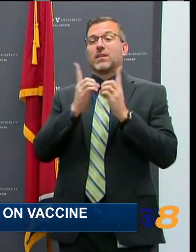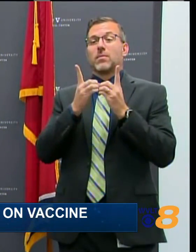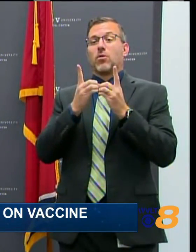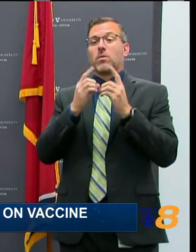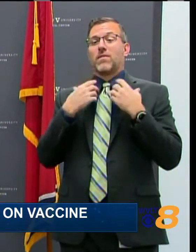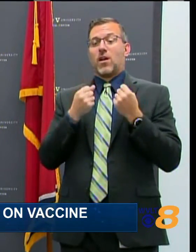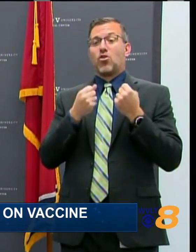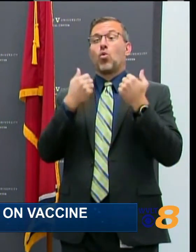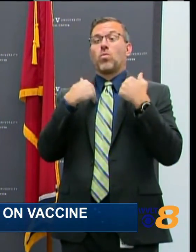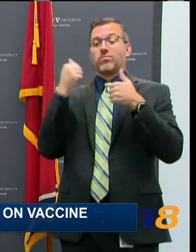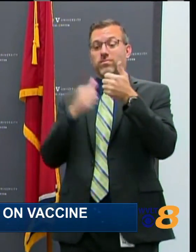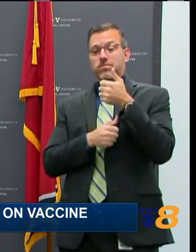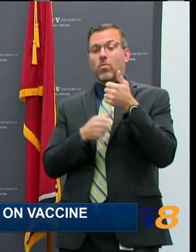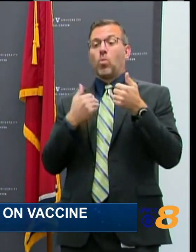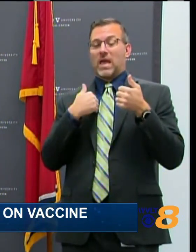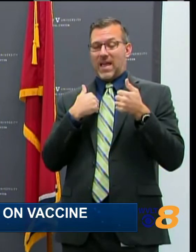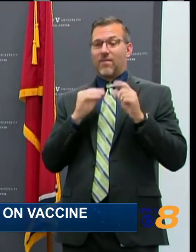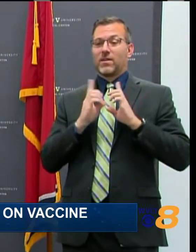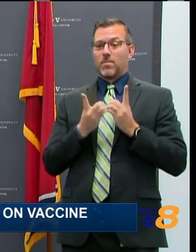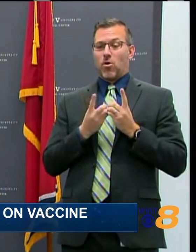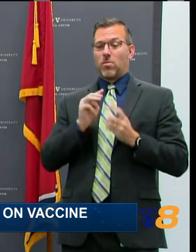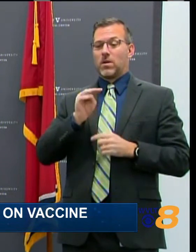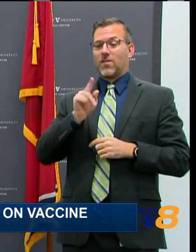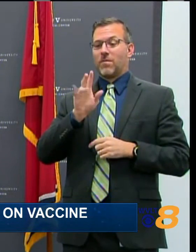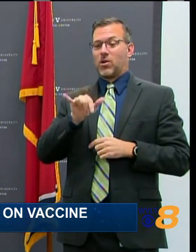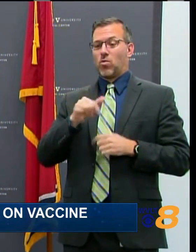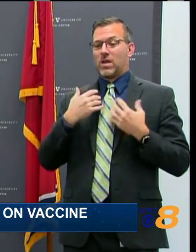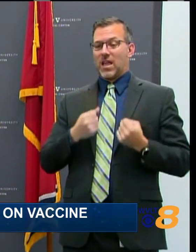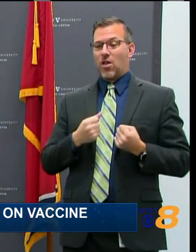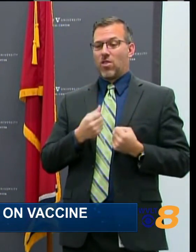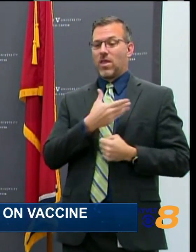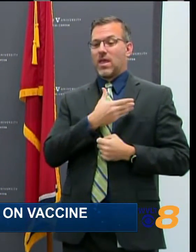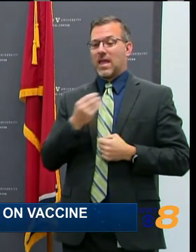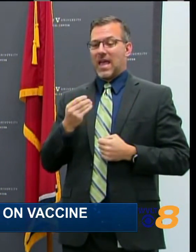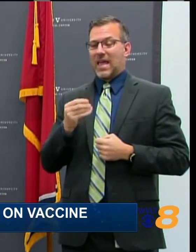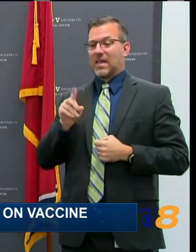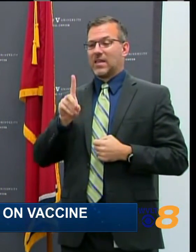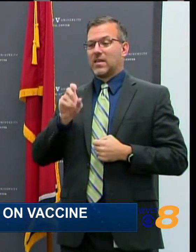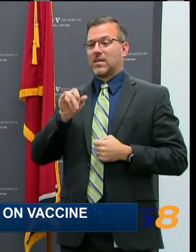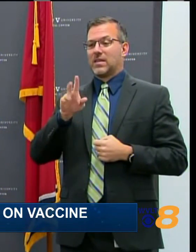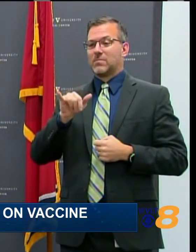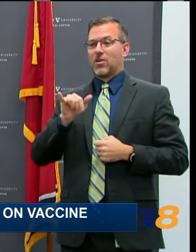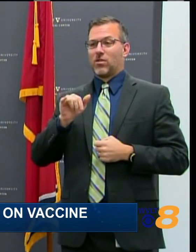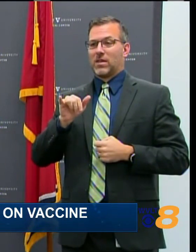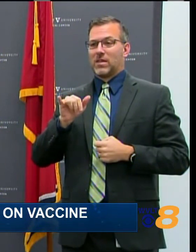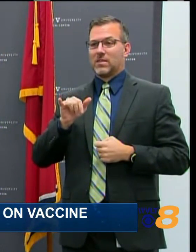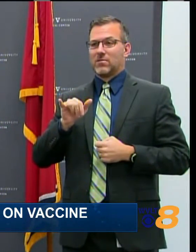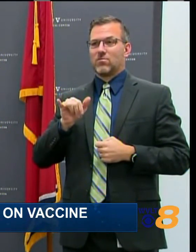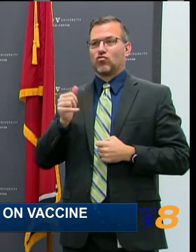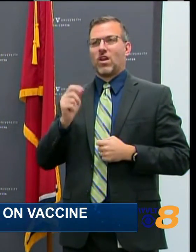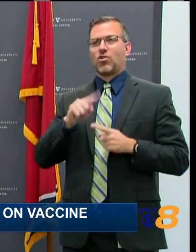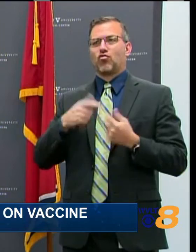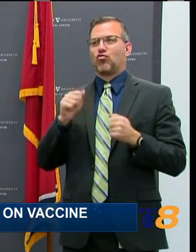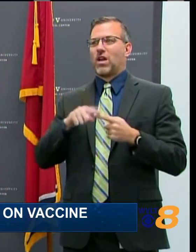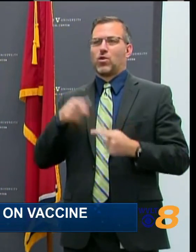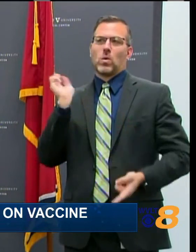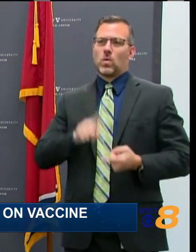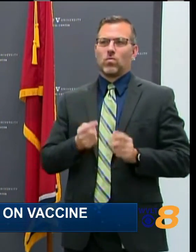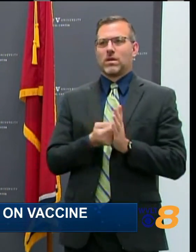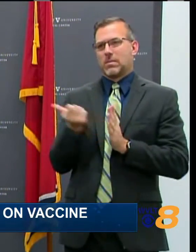Minority Health and Disparities Elimination. We engaged that group, expanded it, began